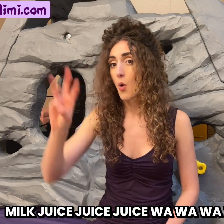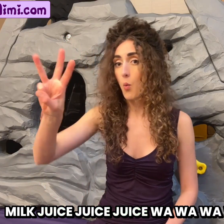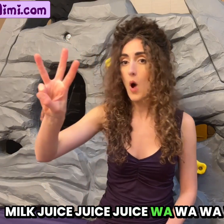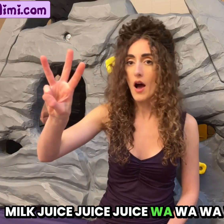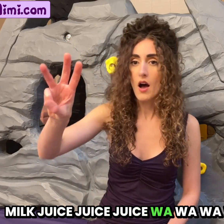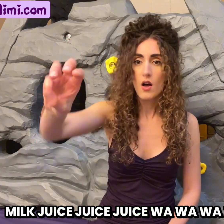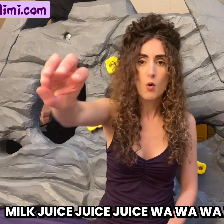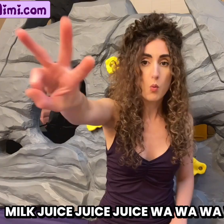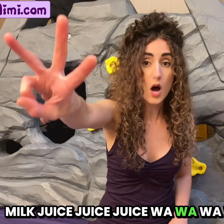Wah.